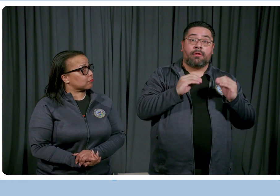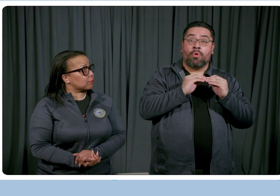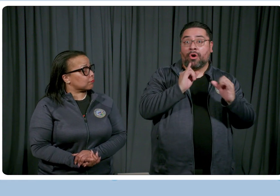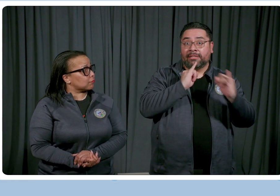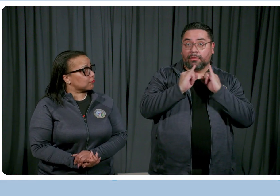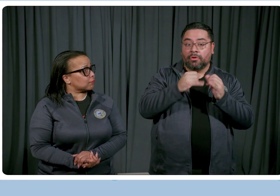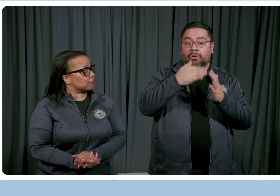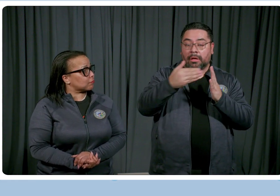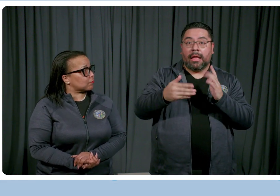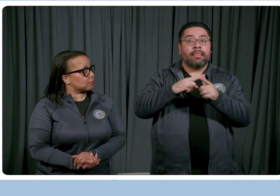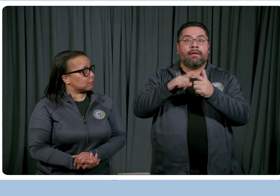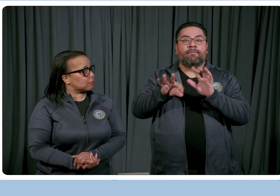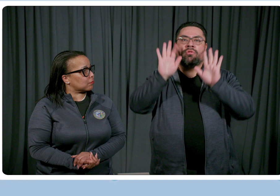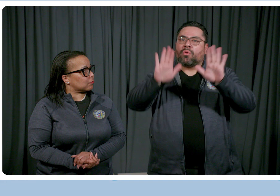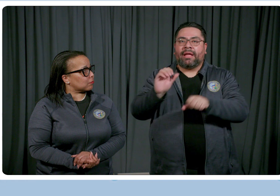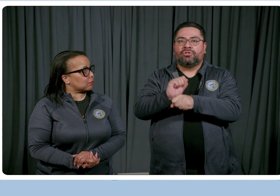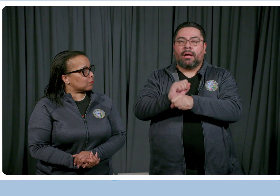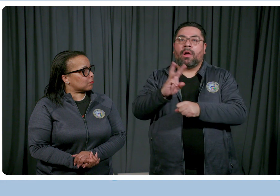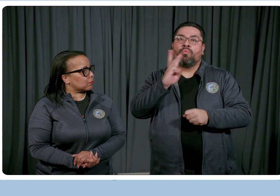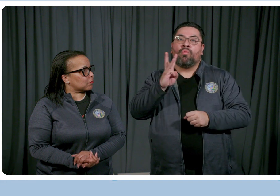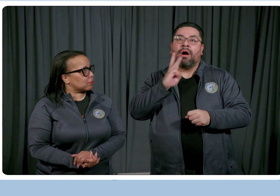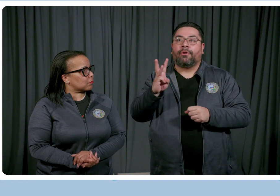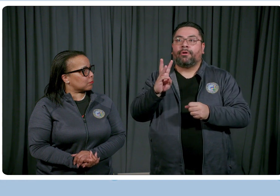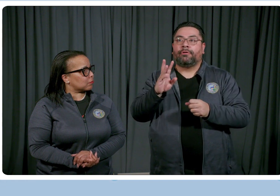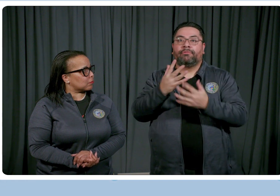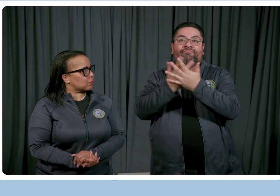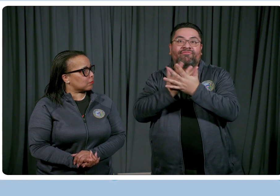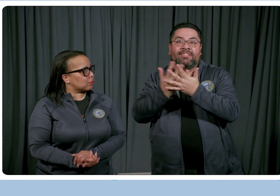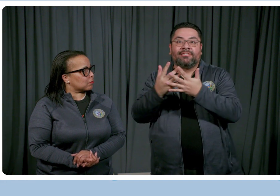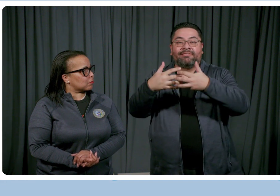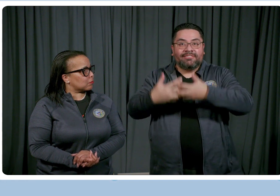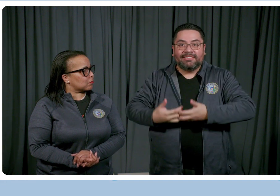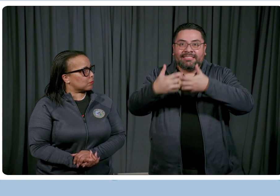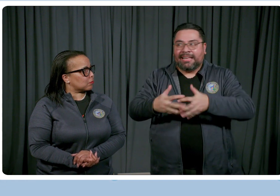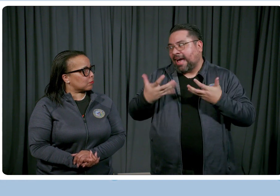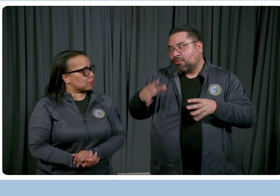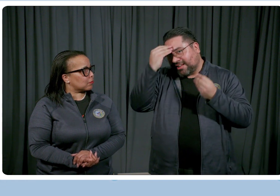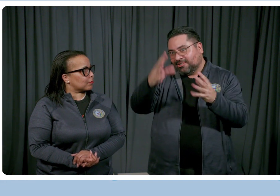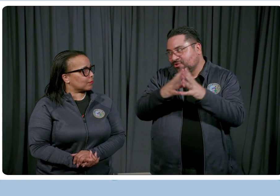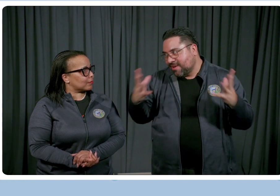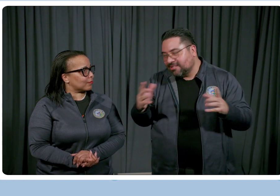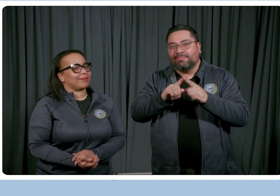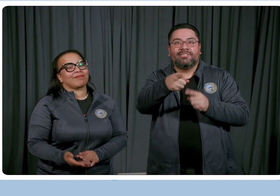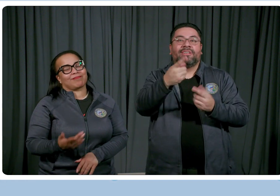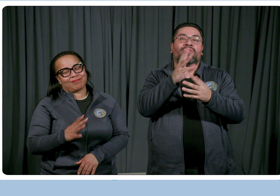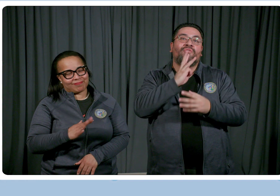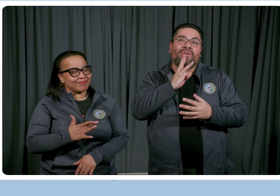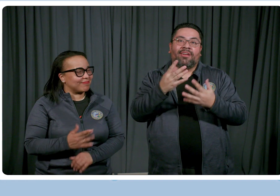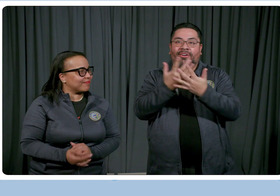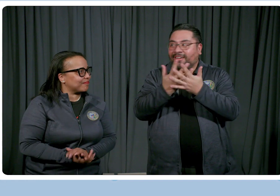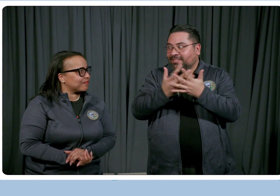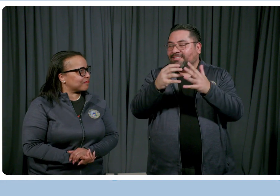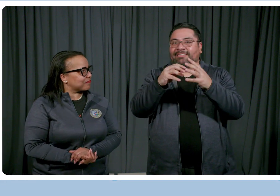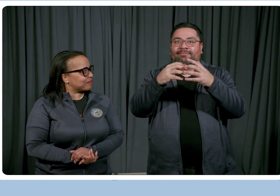interviews, and then she got a great job at a water reclamation plant. I don't want to give away too much information, but at a water reclamation plant,